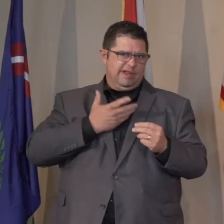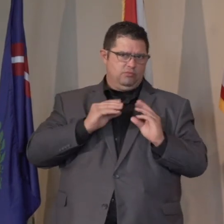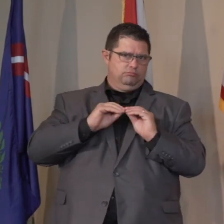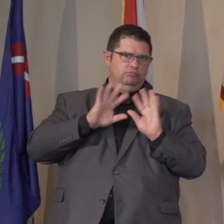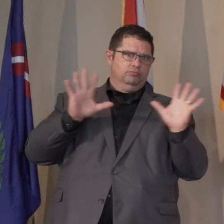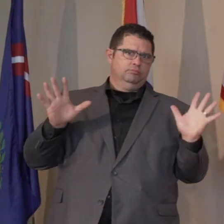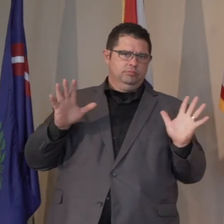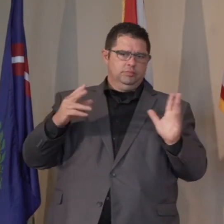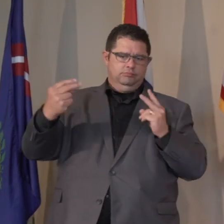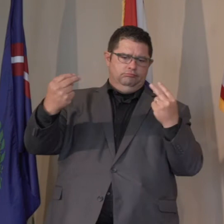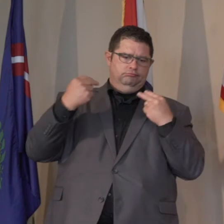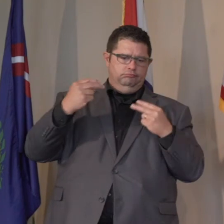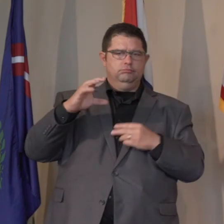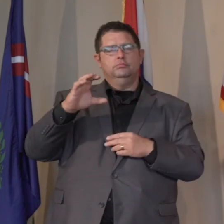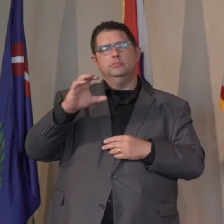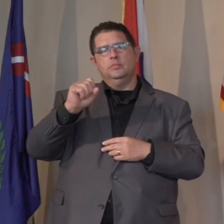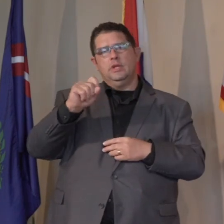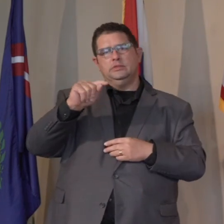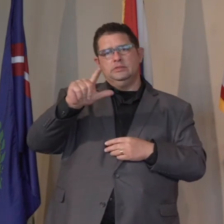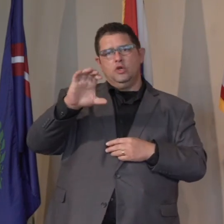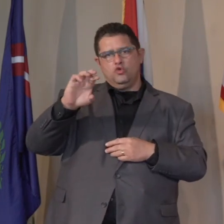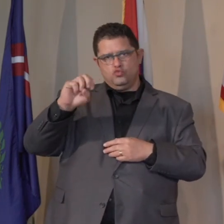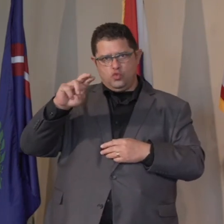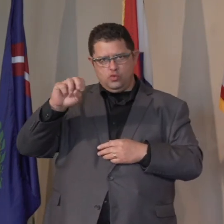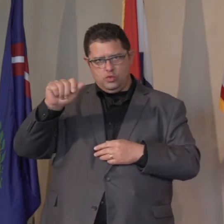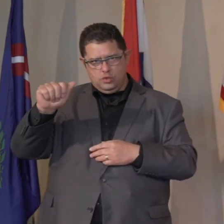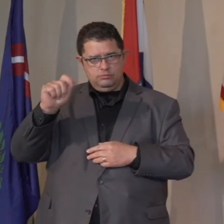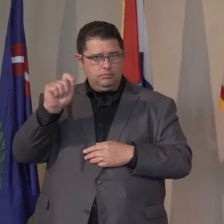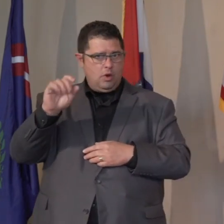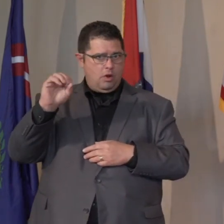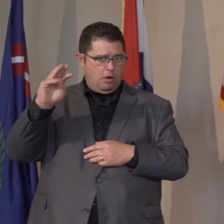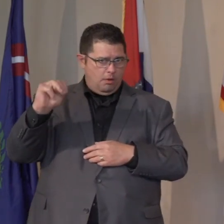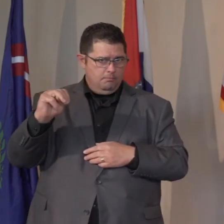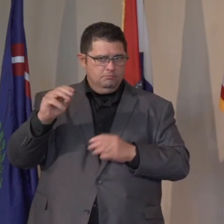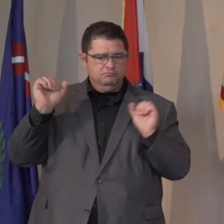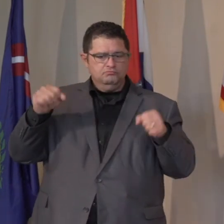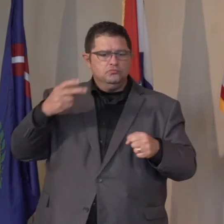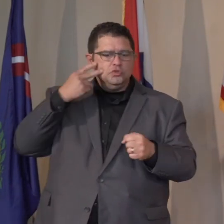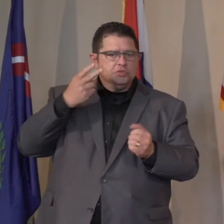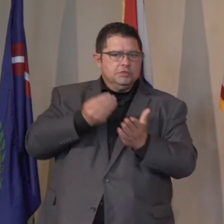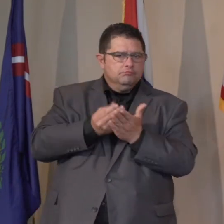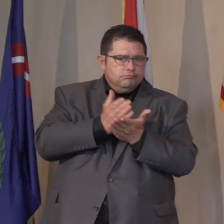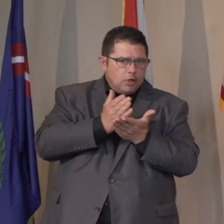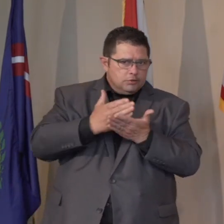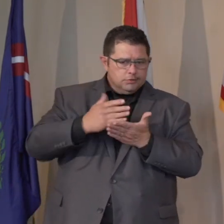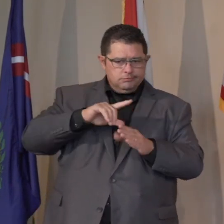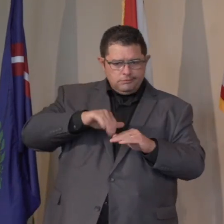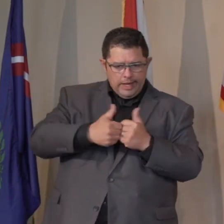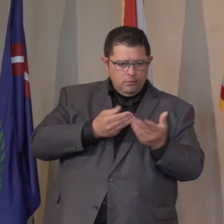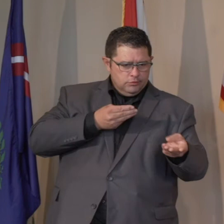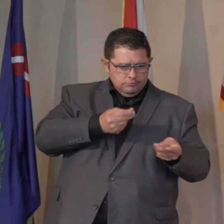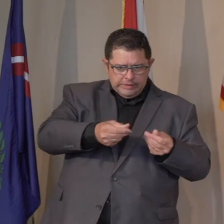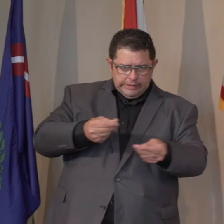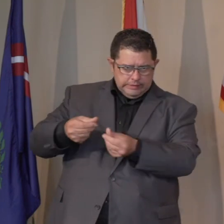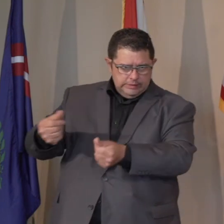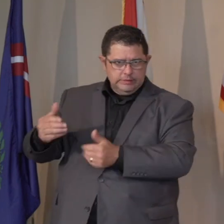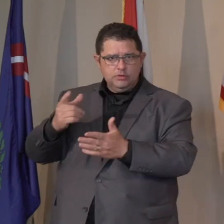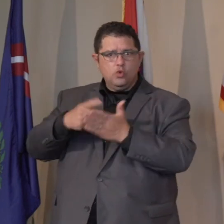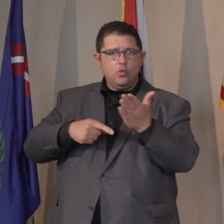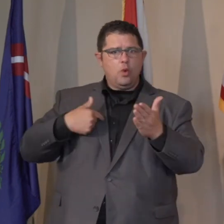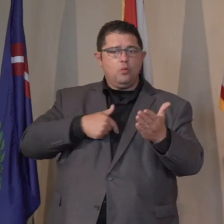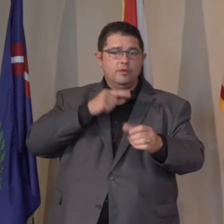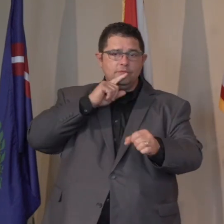at stlcorona.com. You can see the CARES Act budget as it's being spent and what we have committed in the